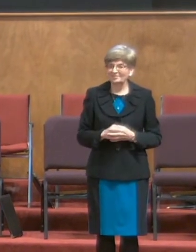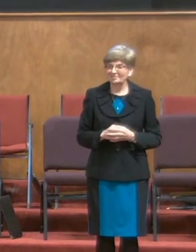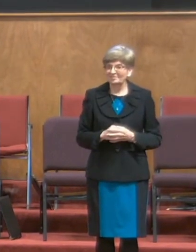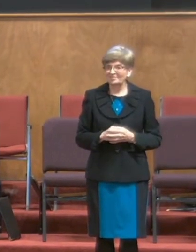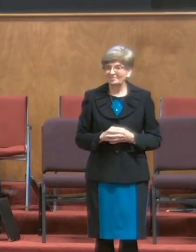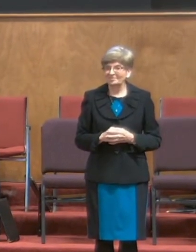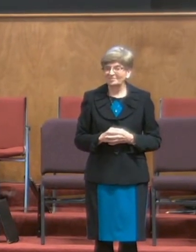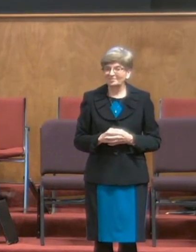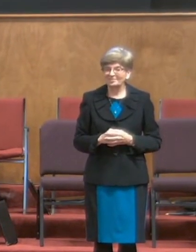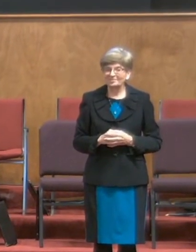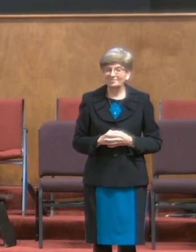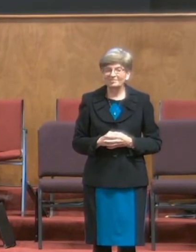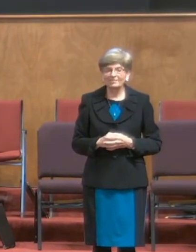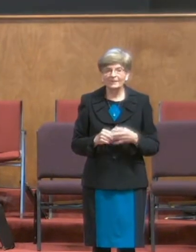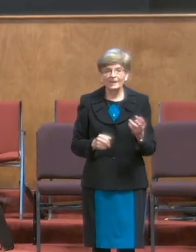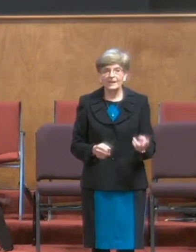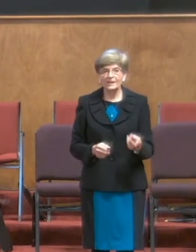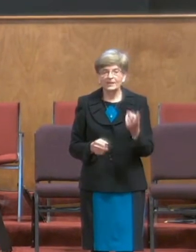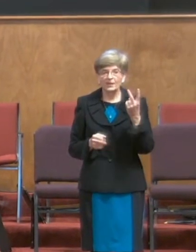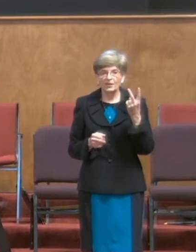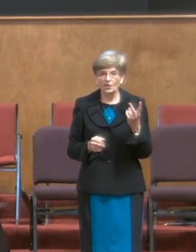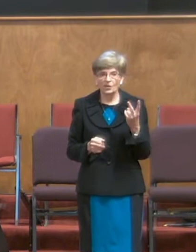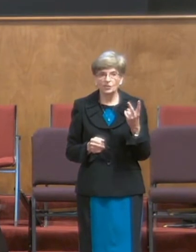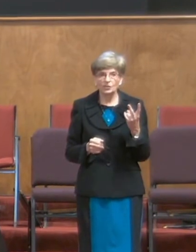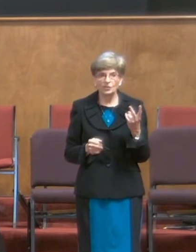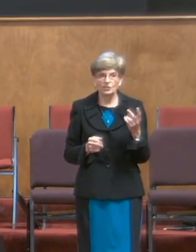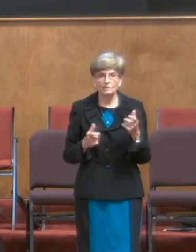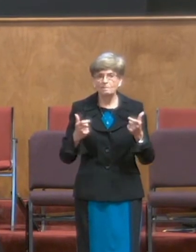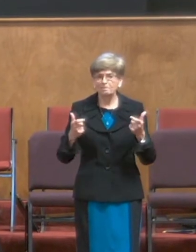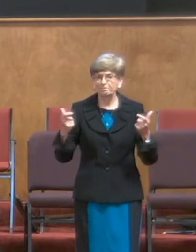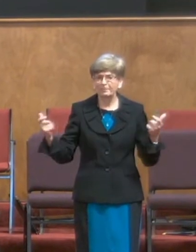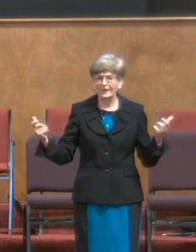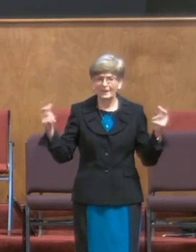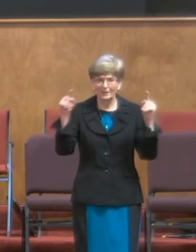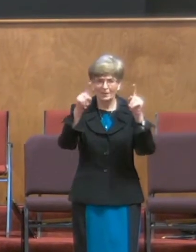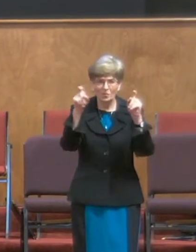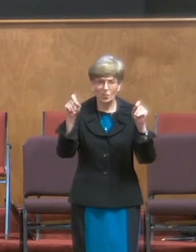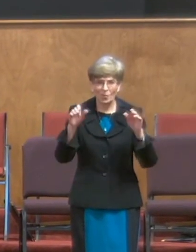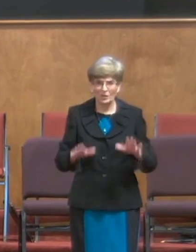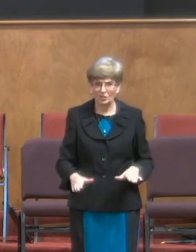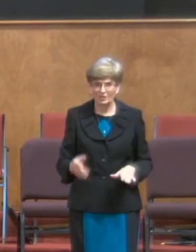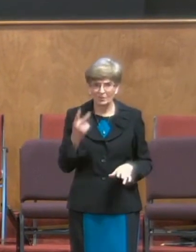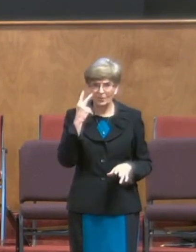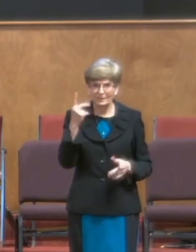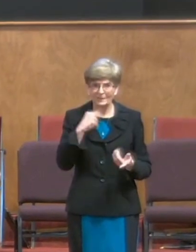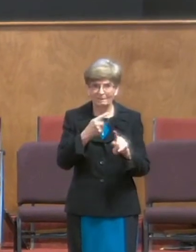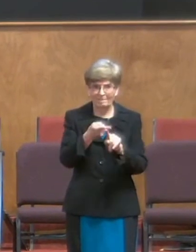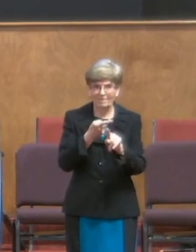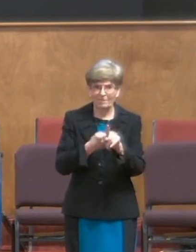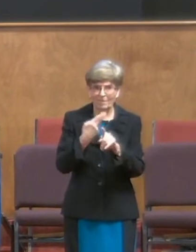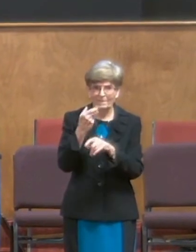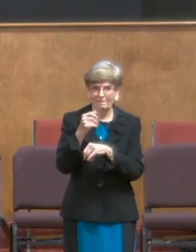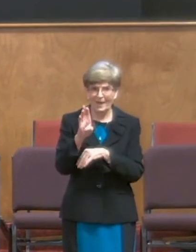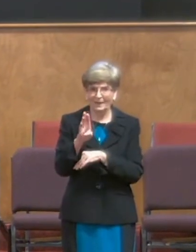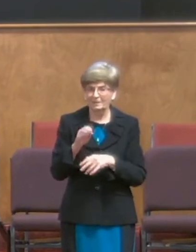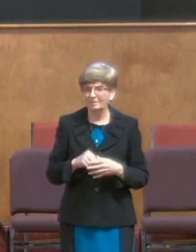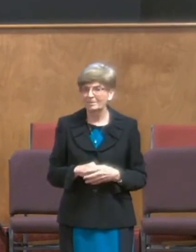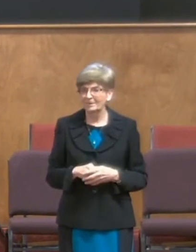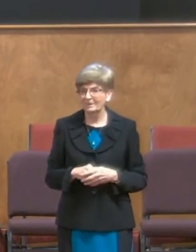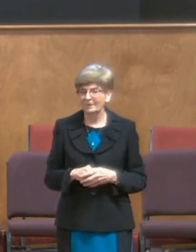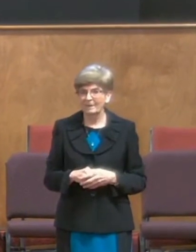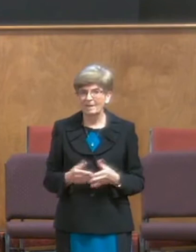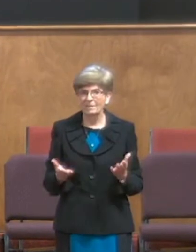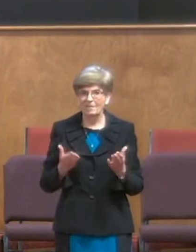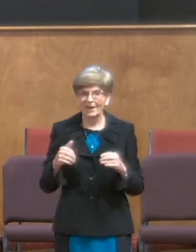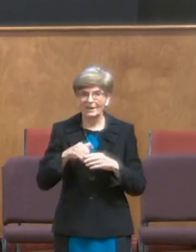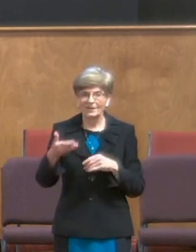Here's what I want us to understand. There are two prevailing questions that we're going to see in Habakkuk. Right here in this